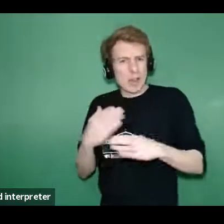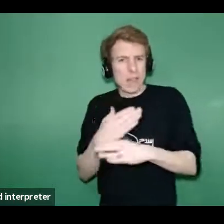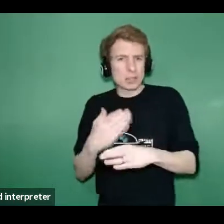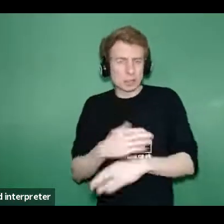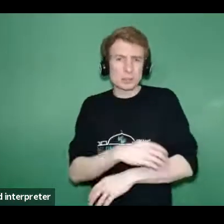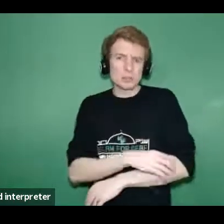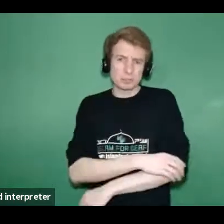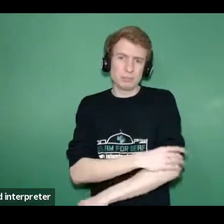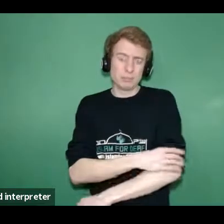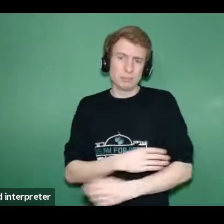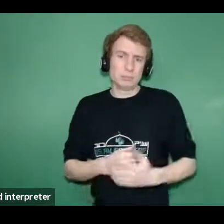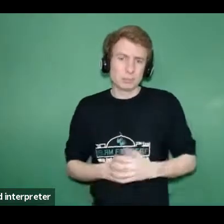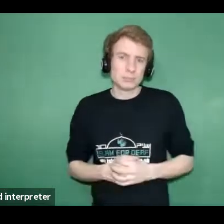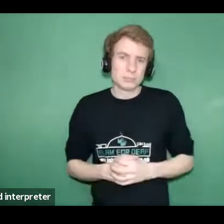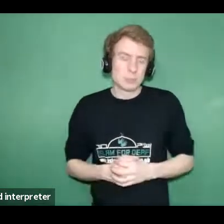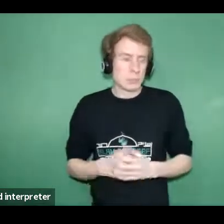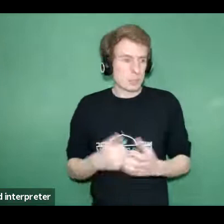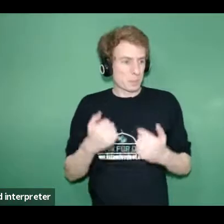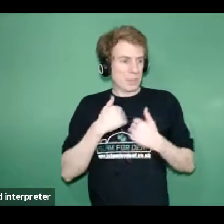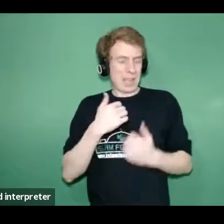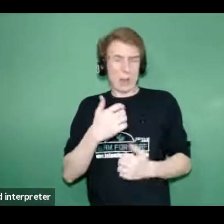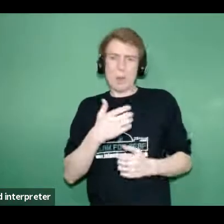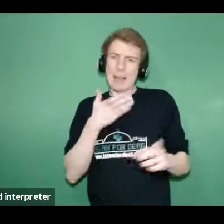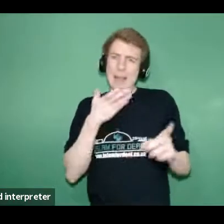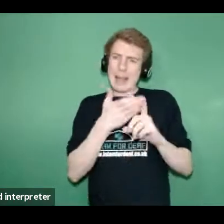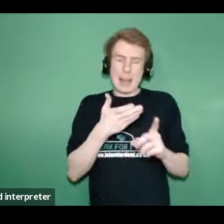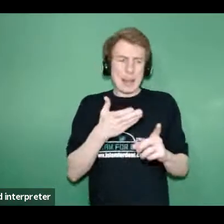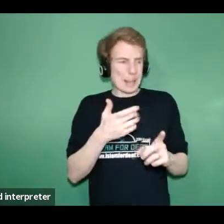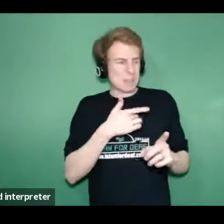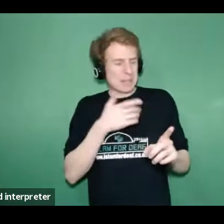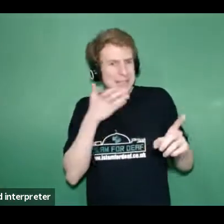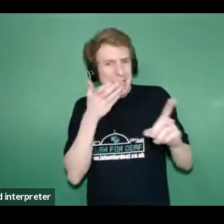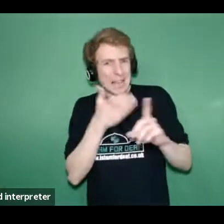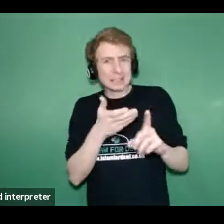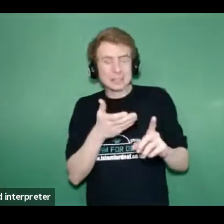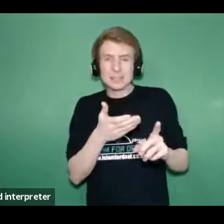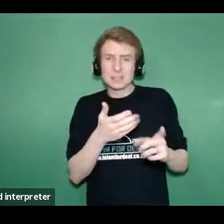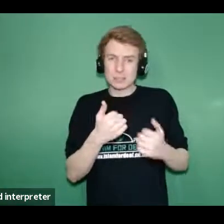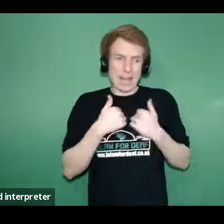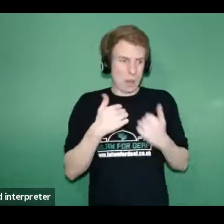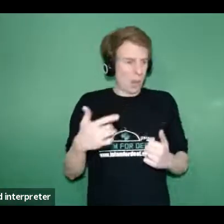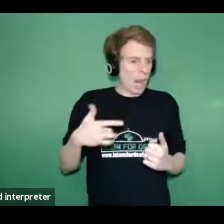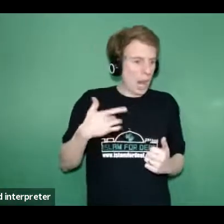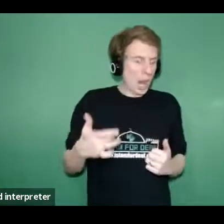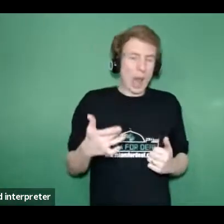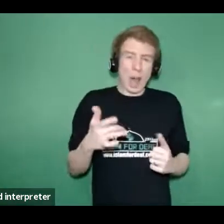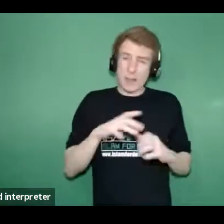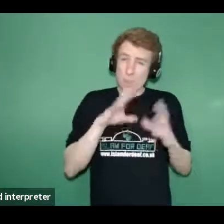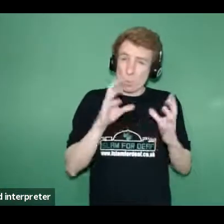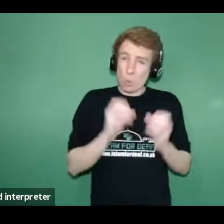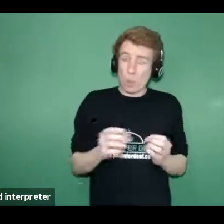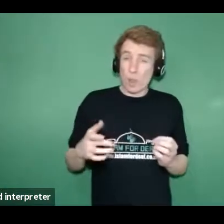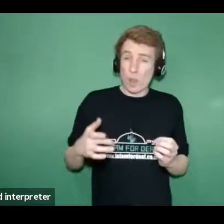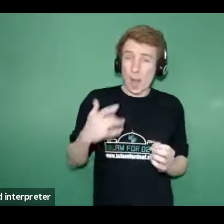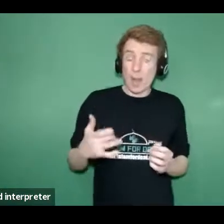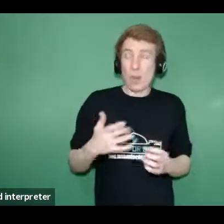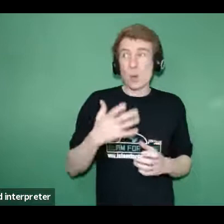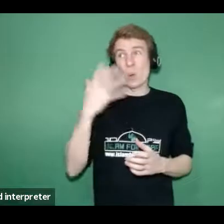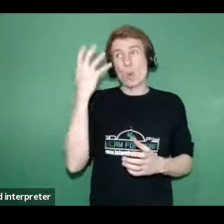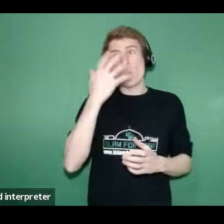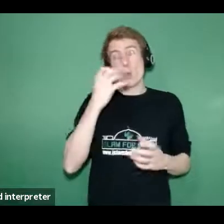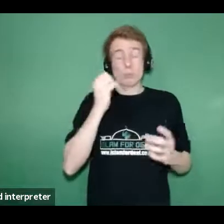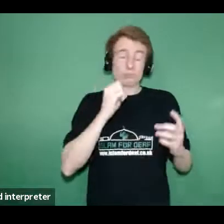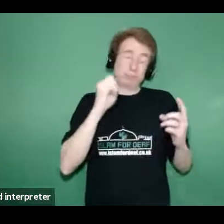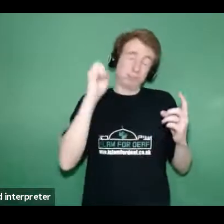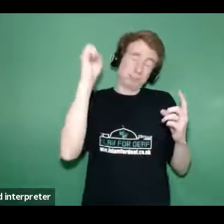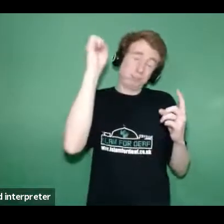the goal and the intent of the surgeon who is performing the open heart surgery. And that's because the individual,